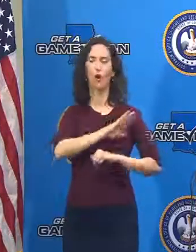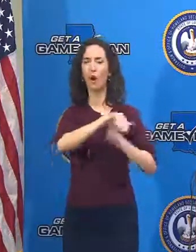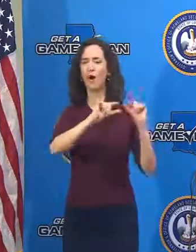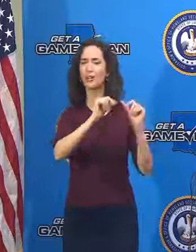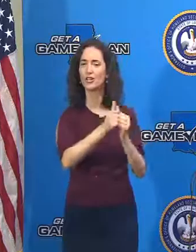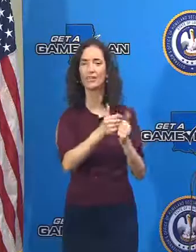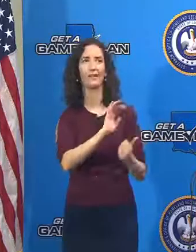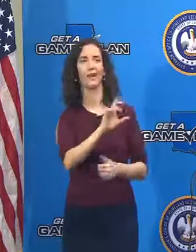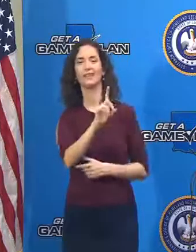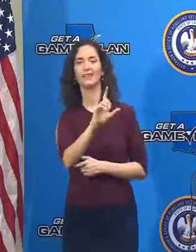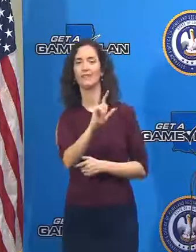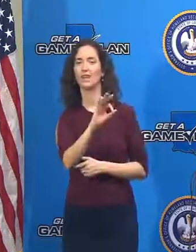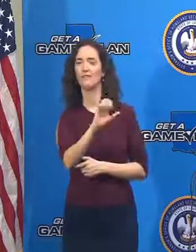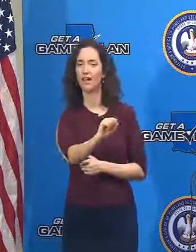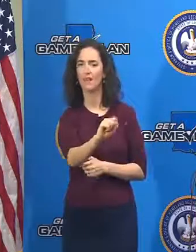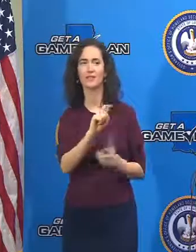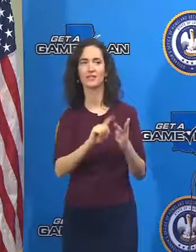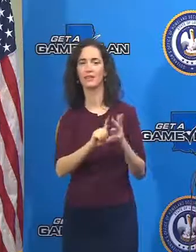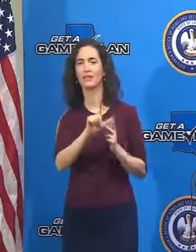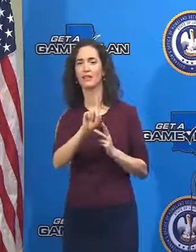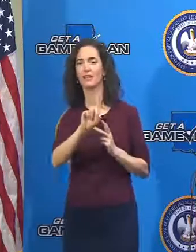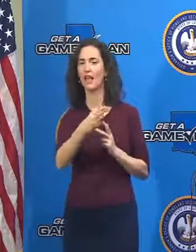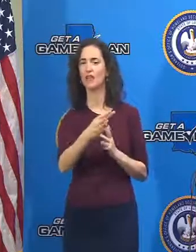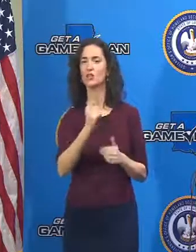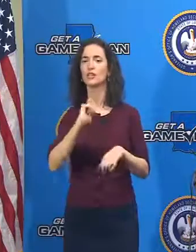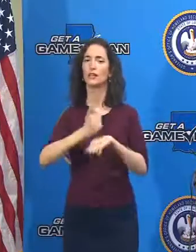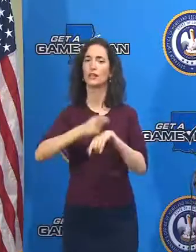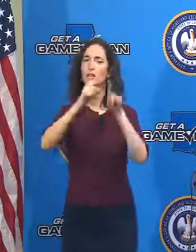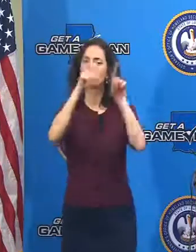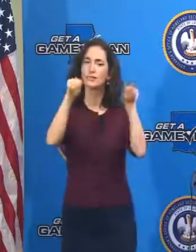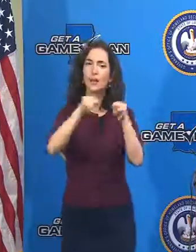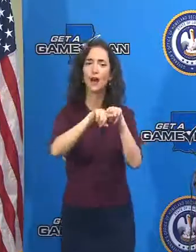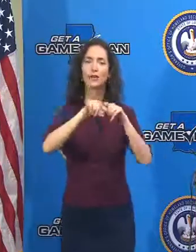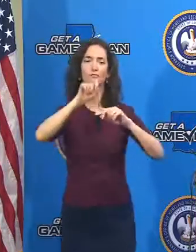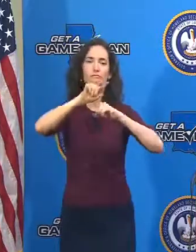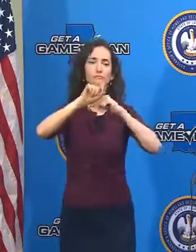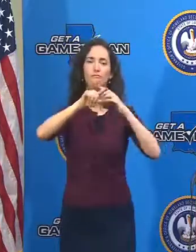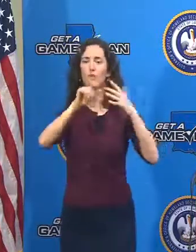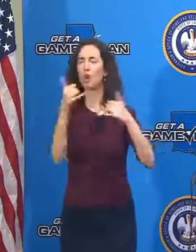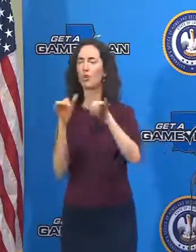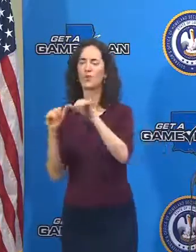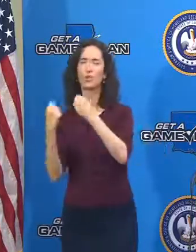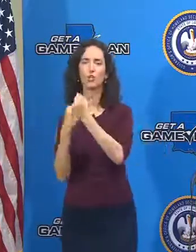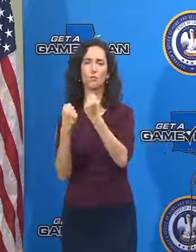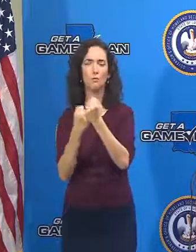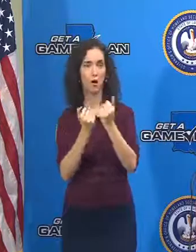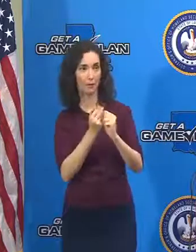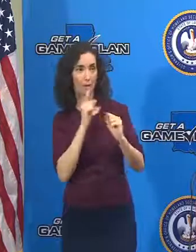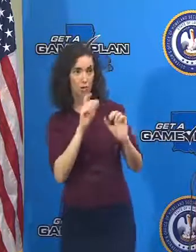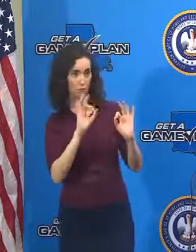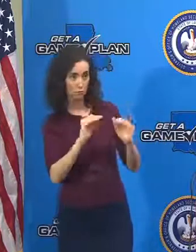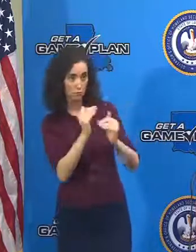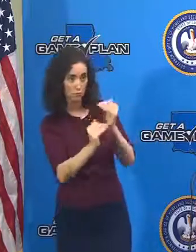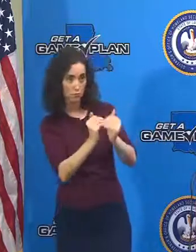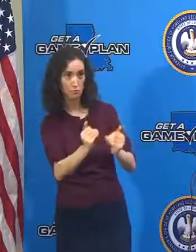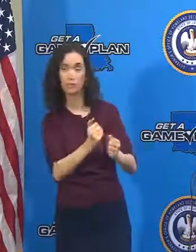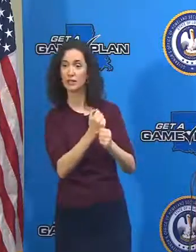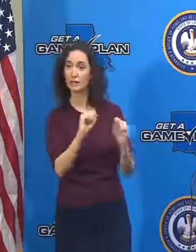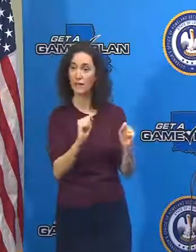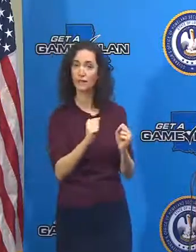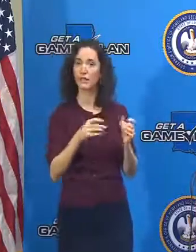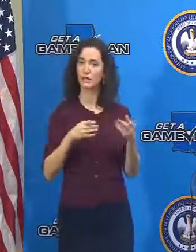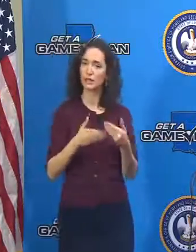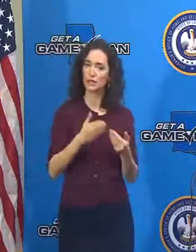or LDH, with signs, signals, and other engineering support services to make those processes convenient, safe,